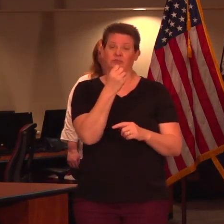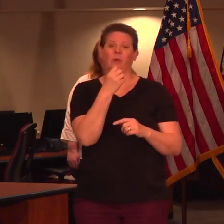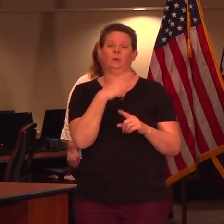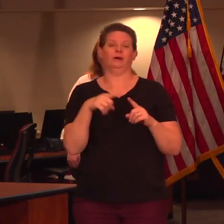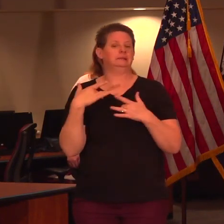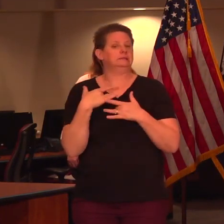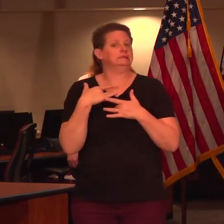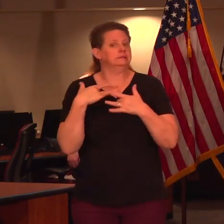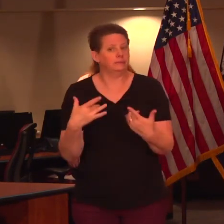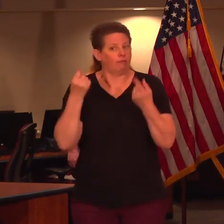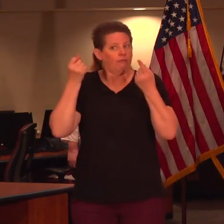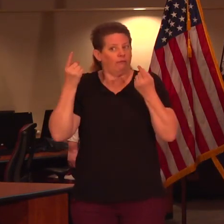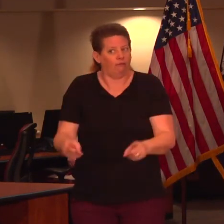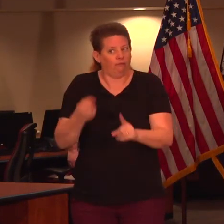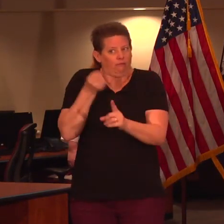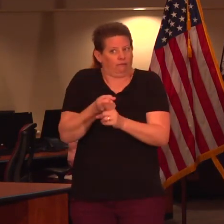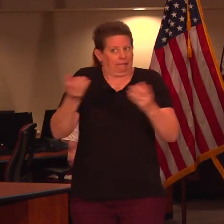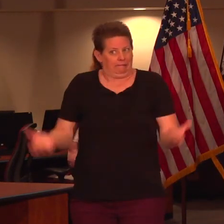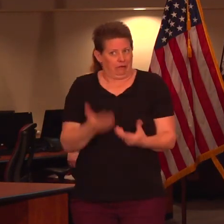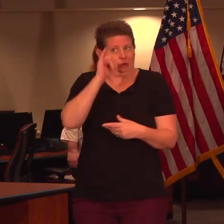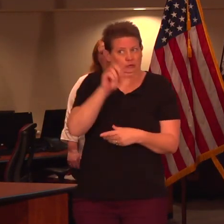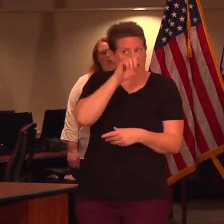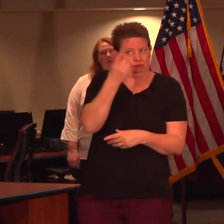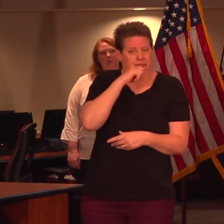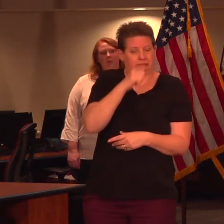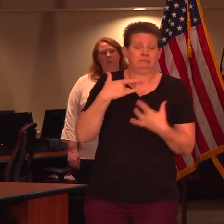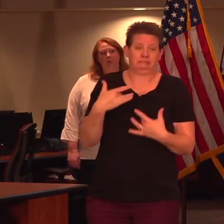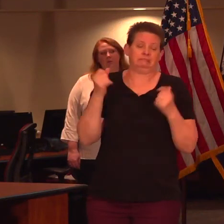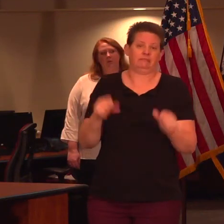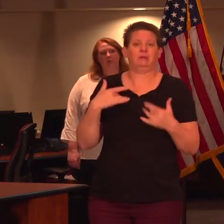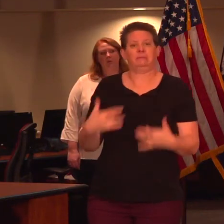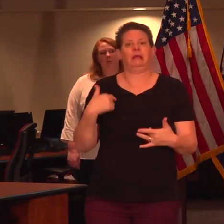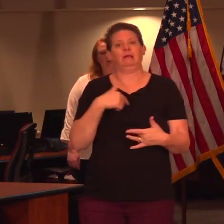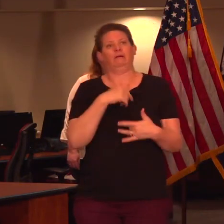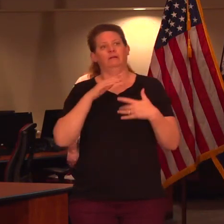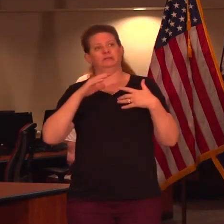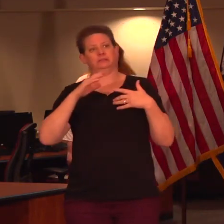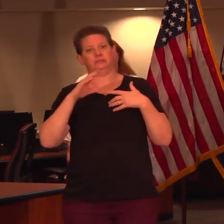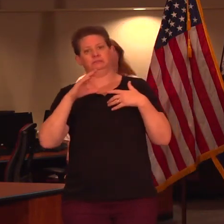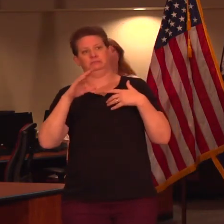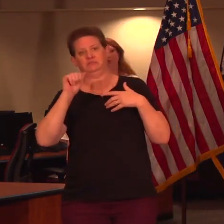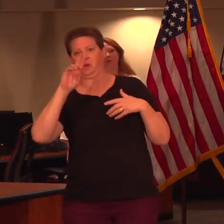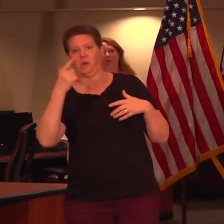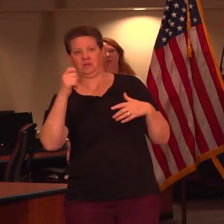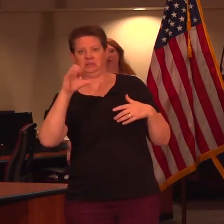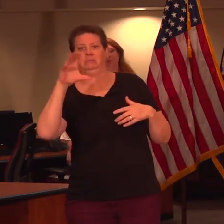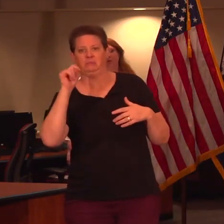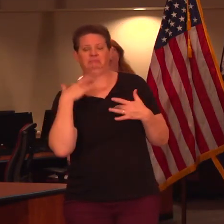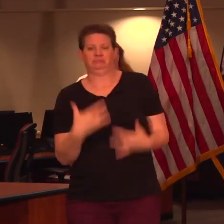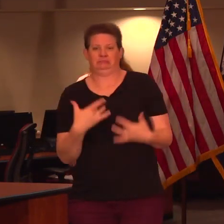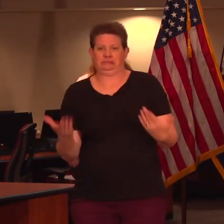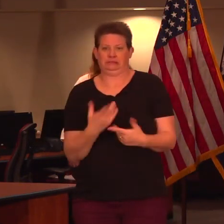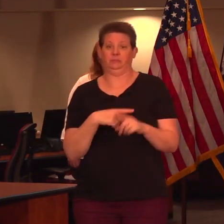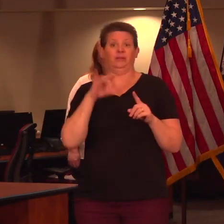doesn't happen here on the 1st of June, but it could happen. And typically, for us, it's like later in the summer, August and September.